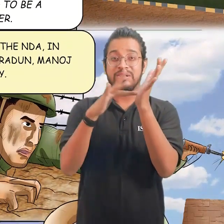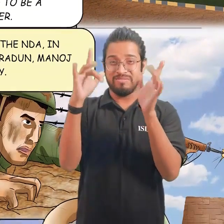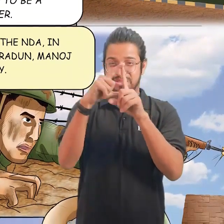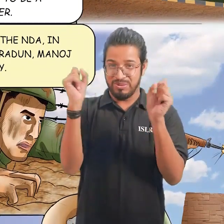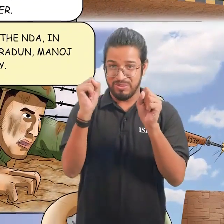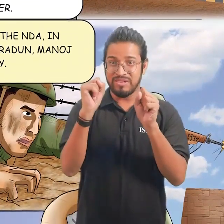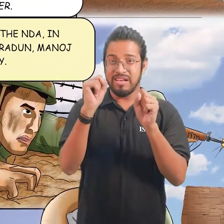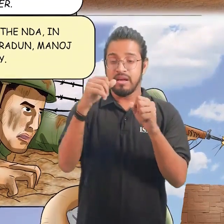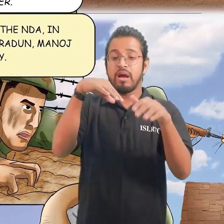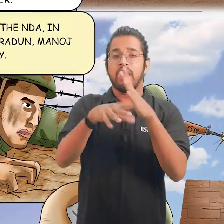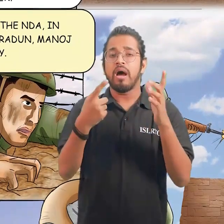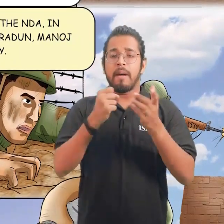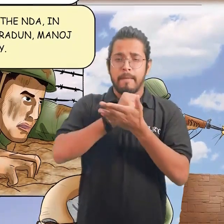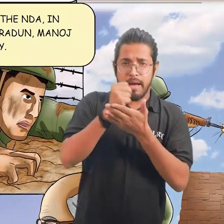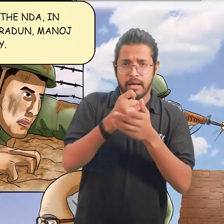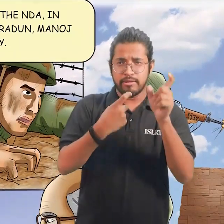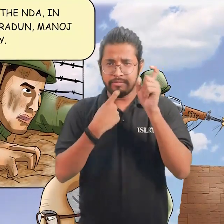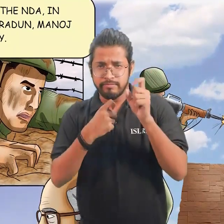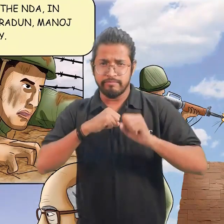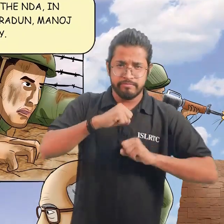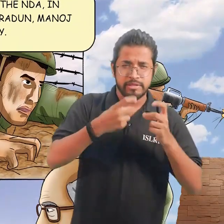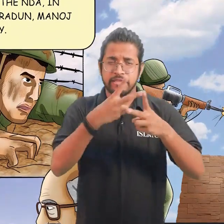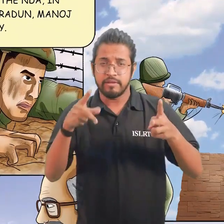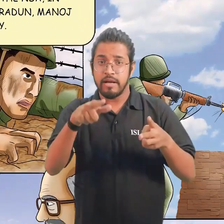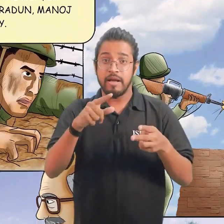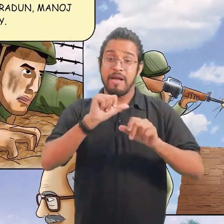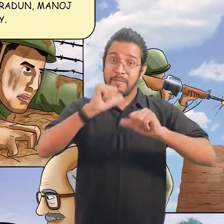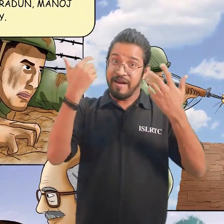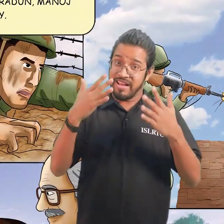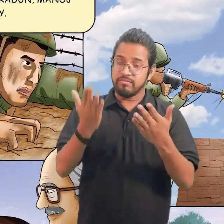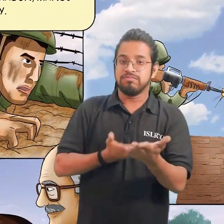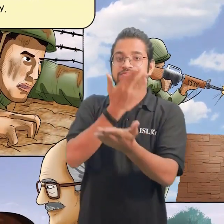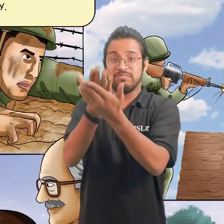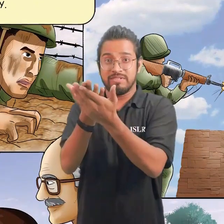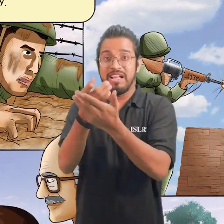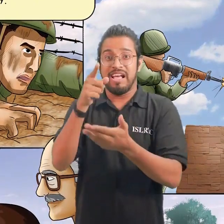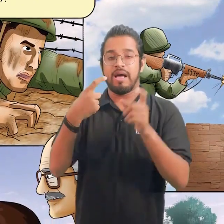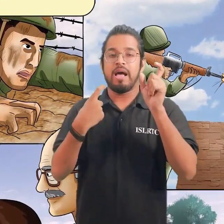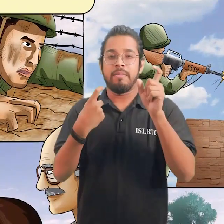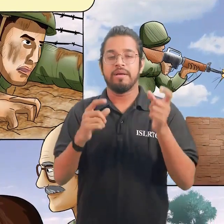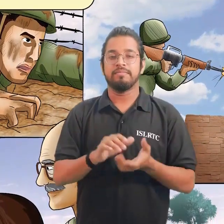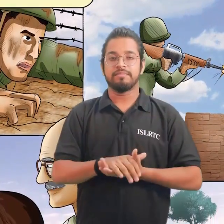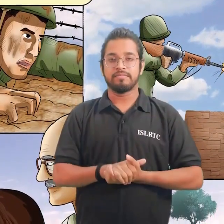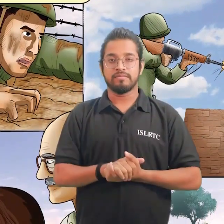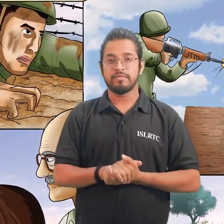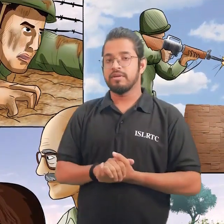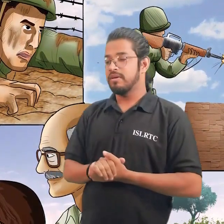Military Academy, IMA at Dehradun, Manoj Pandey was commissioned in the army.